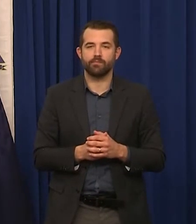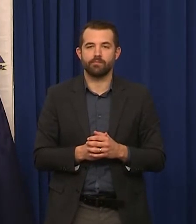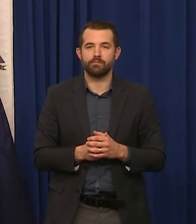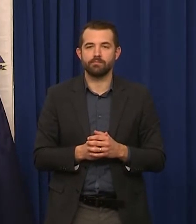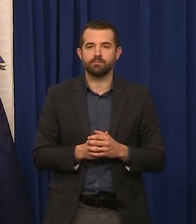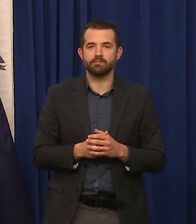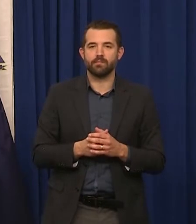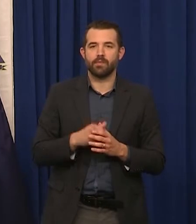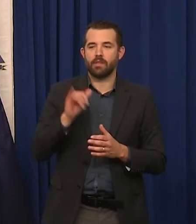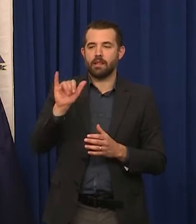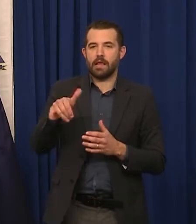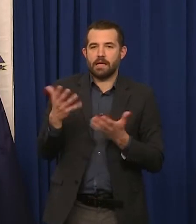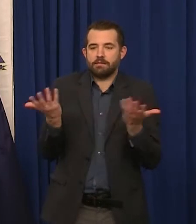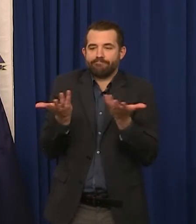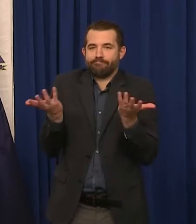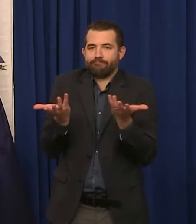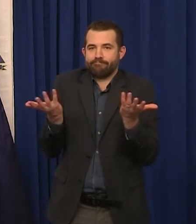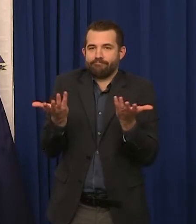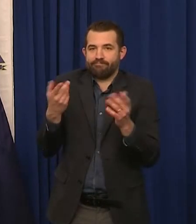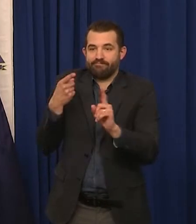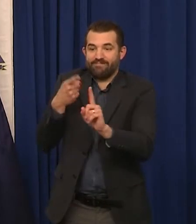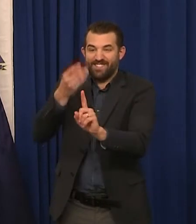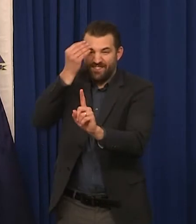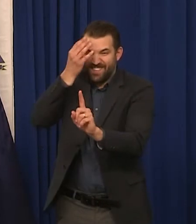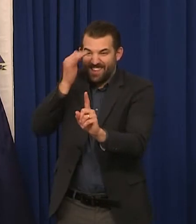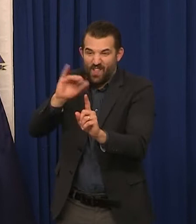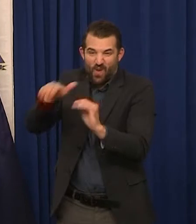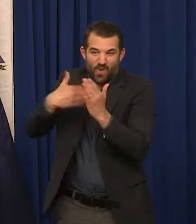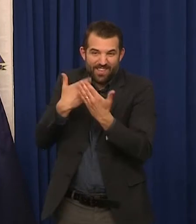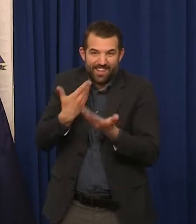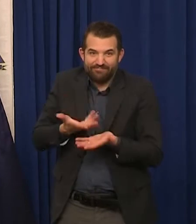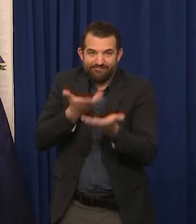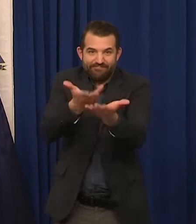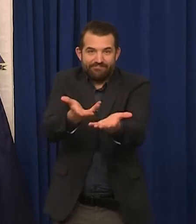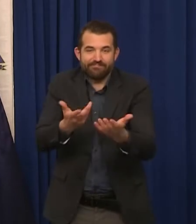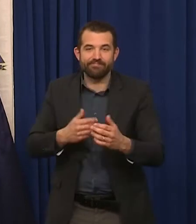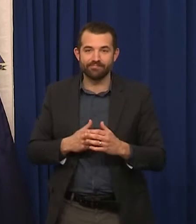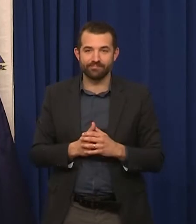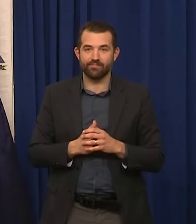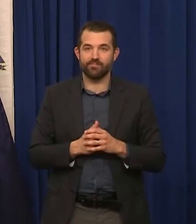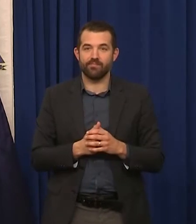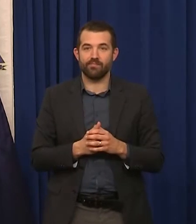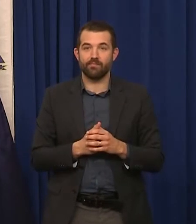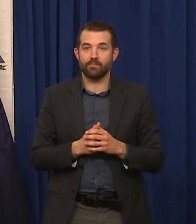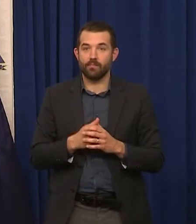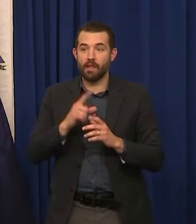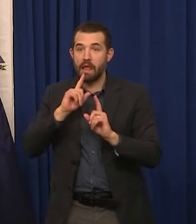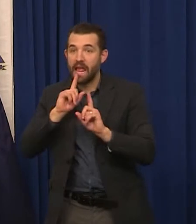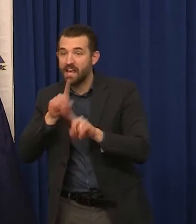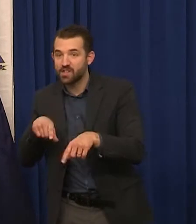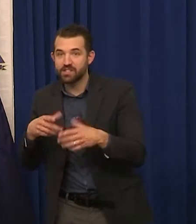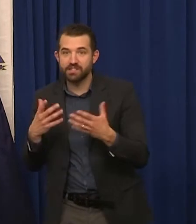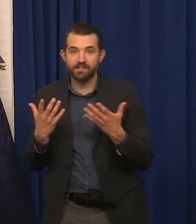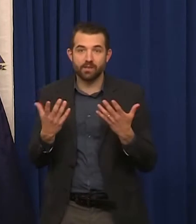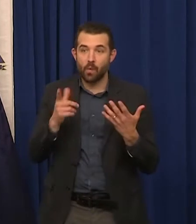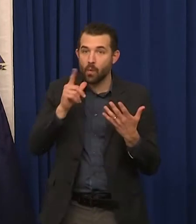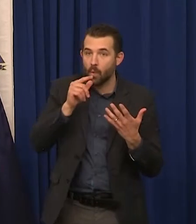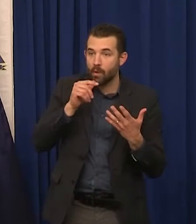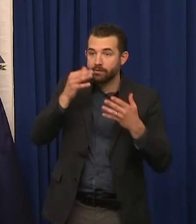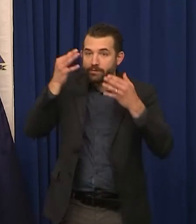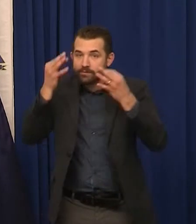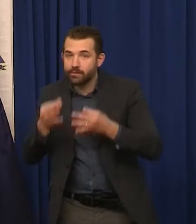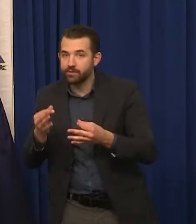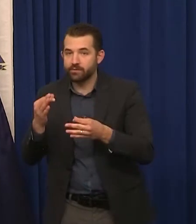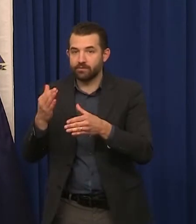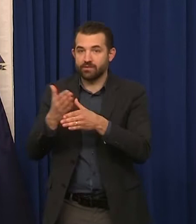that's kind of the bottom line there. But the answer really is that is a shared decision made by the resident, their family,